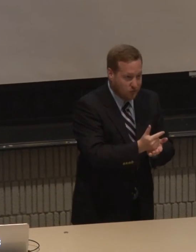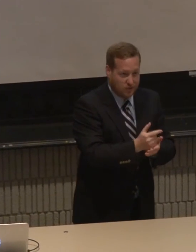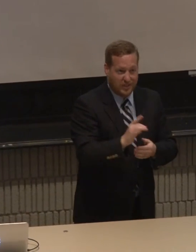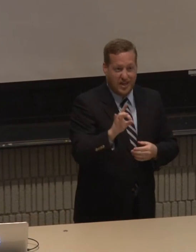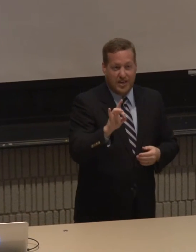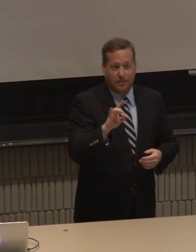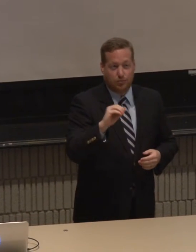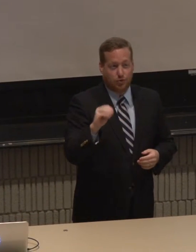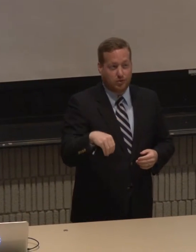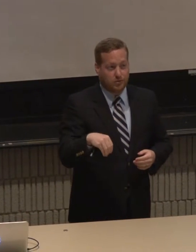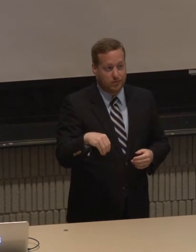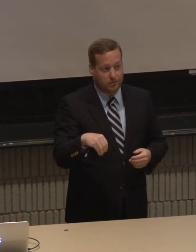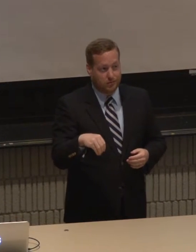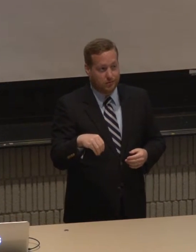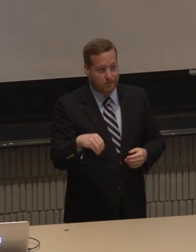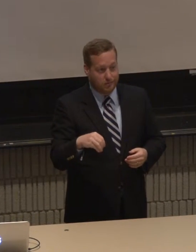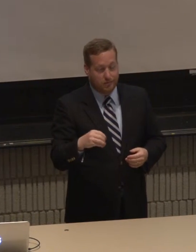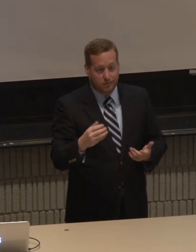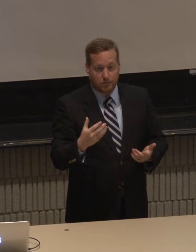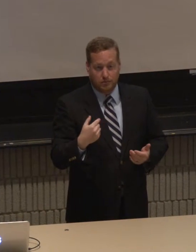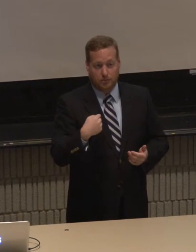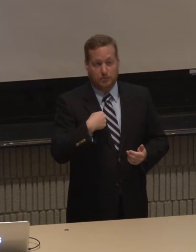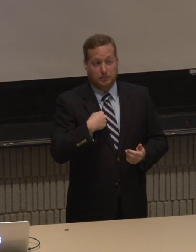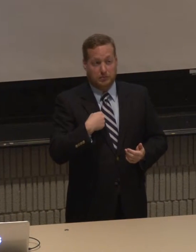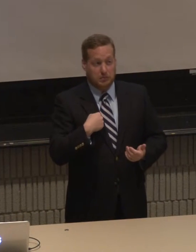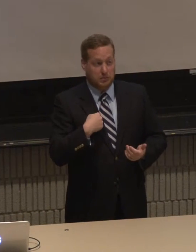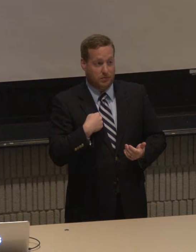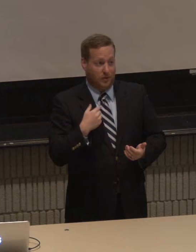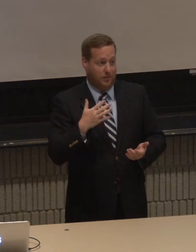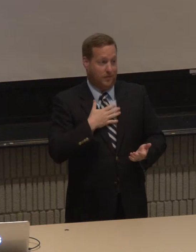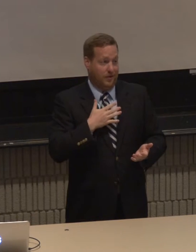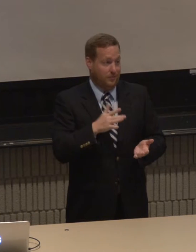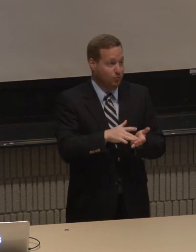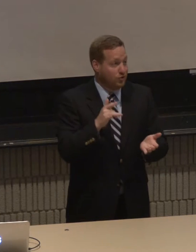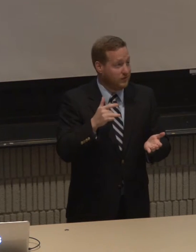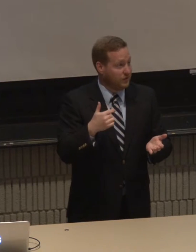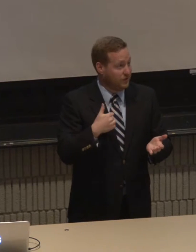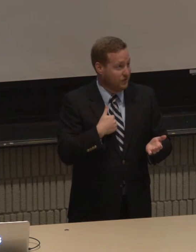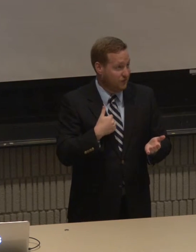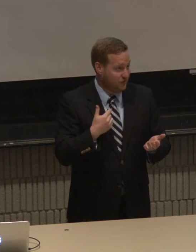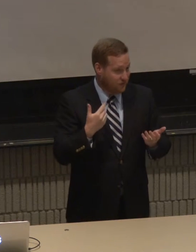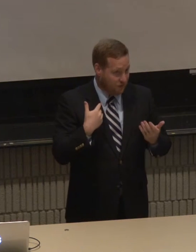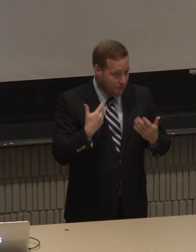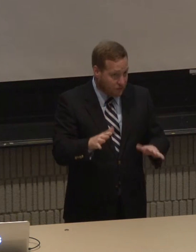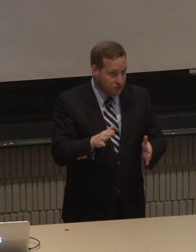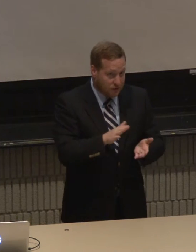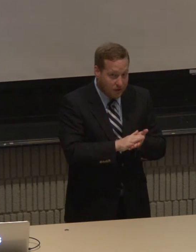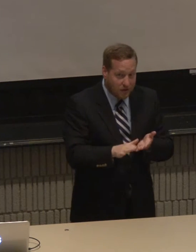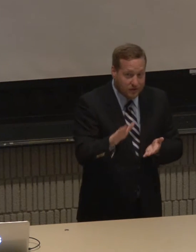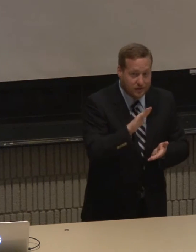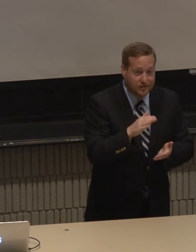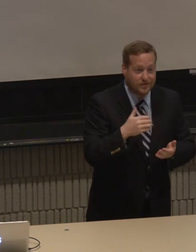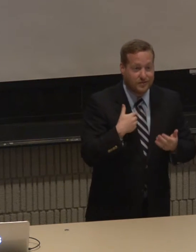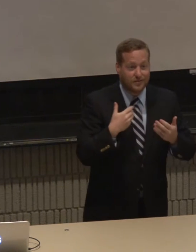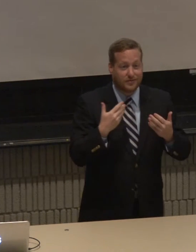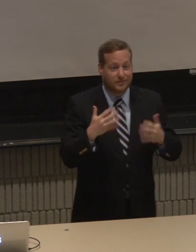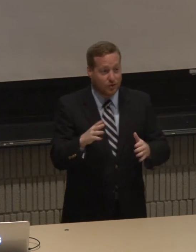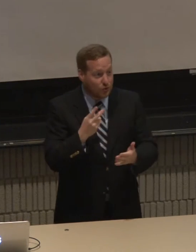deaf community. If you see these different levels, I'm really in the 8% here that graduated college and actually went to graduate